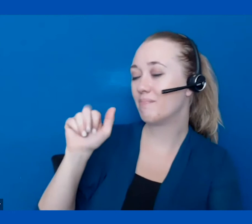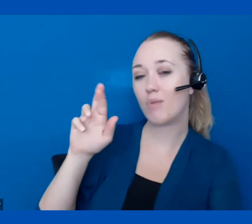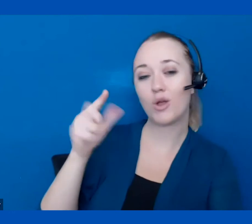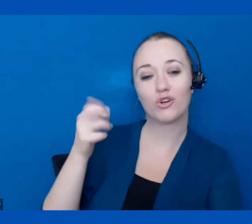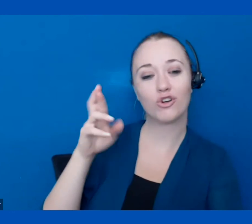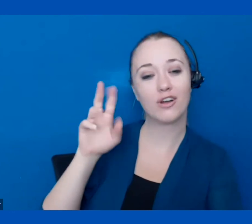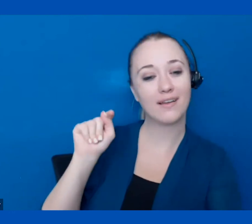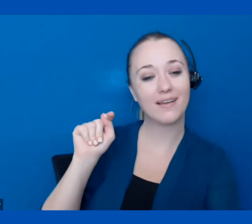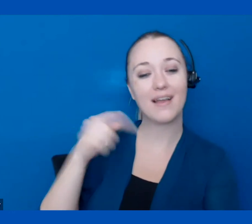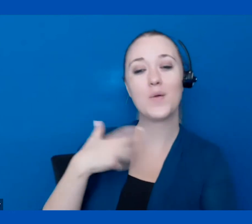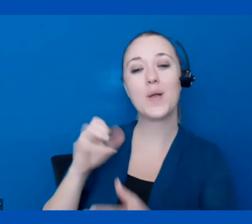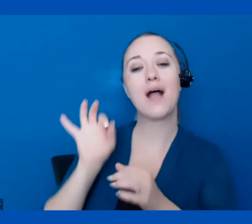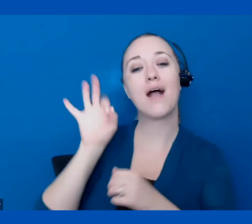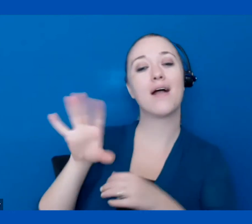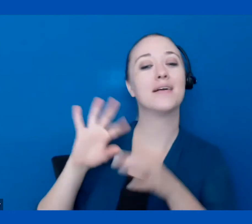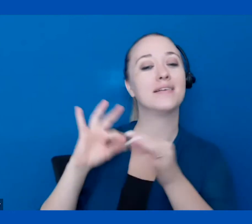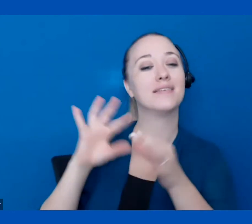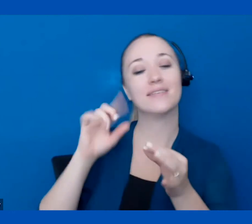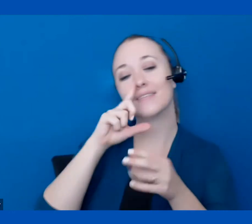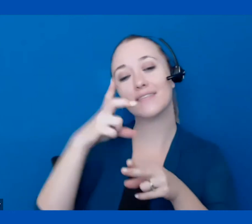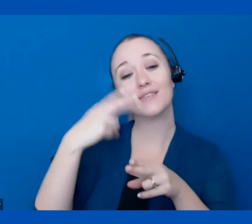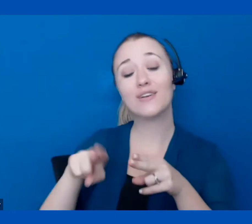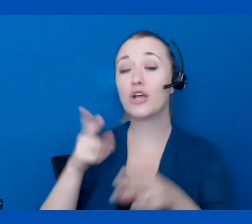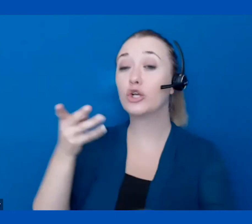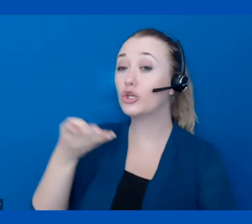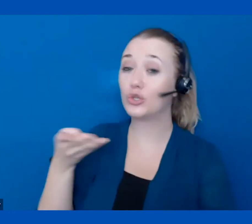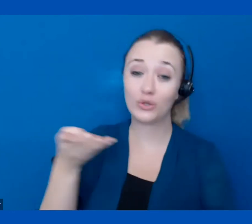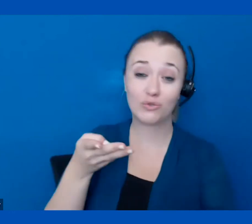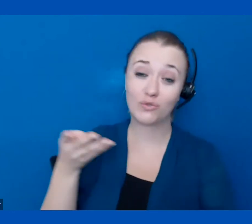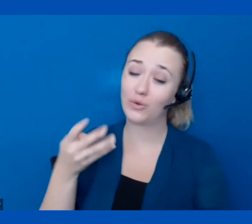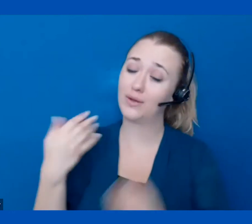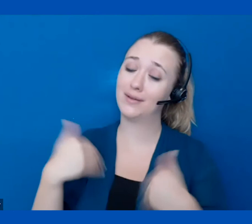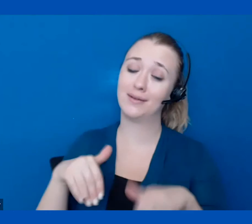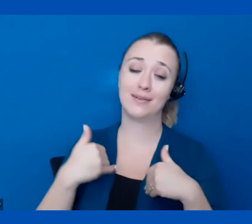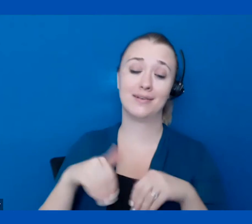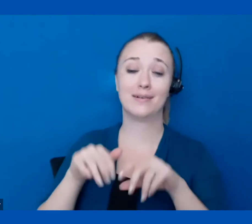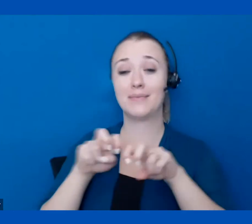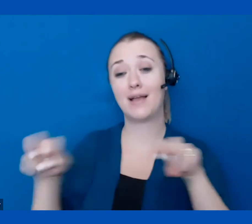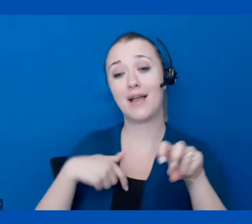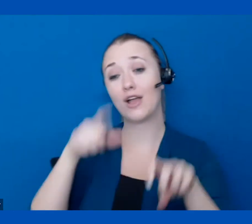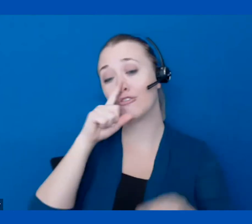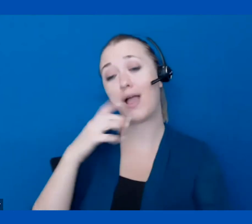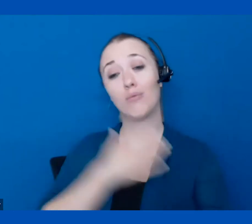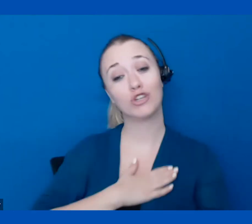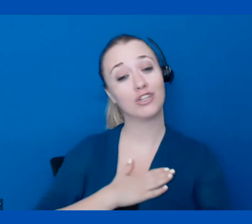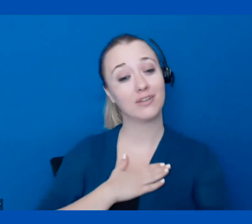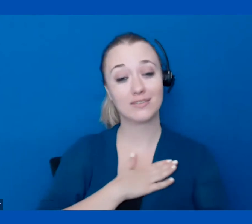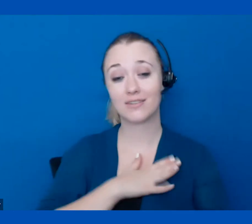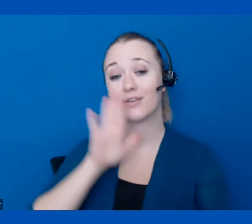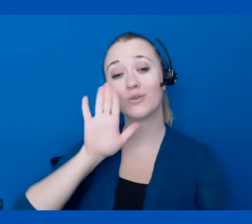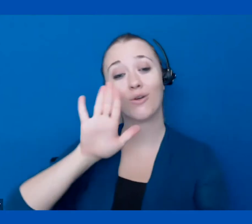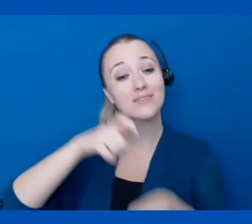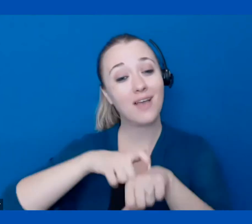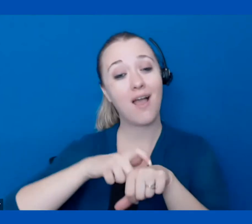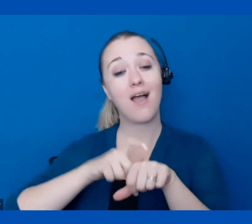quick. I want to say you four are wonderful panelists. I'm so appreciative that you guys took your time out of your day to share